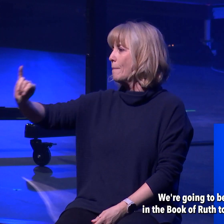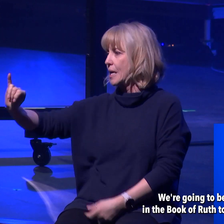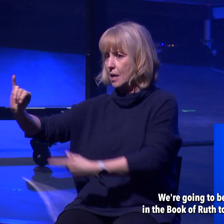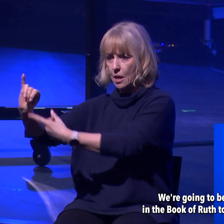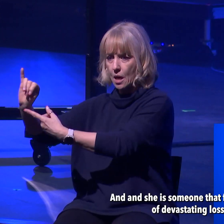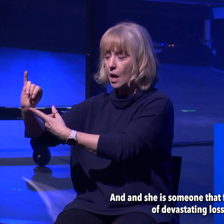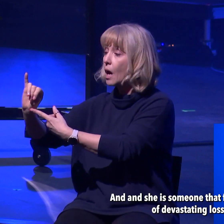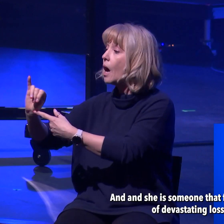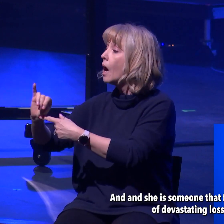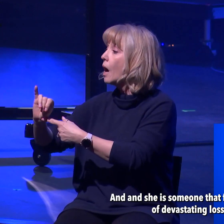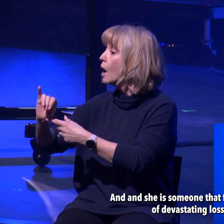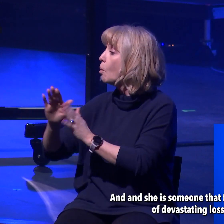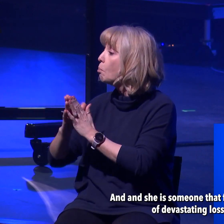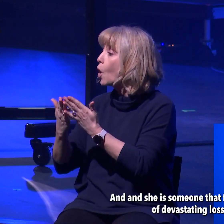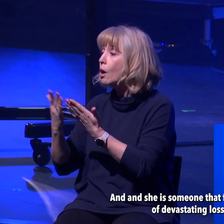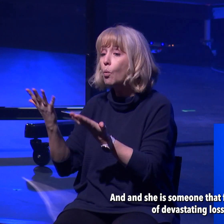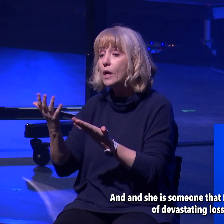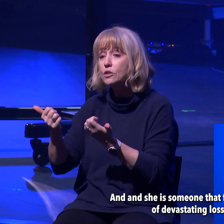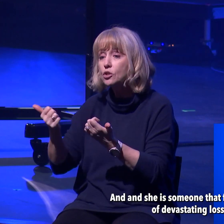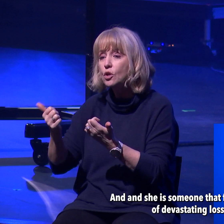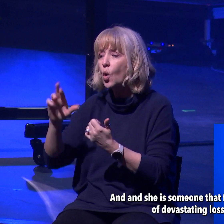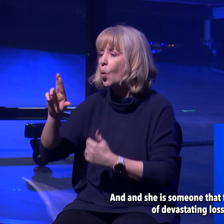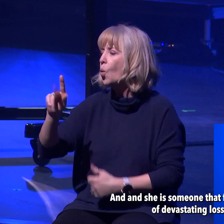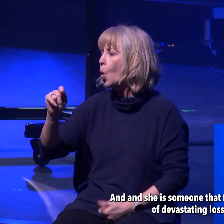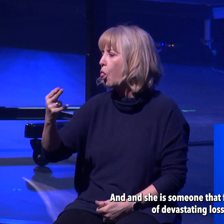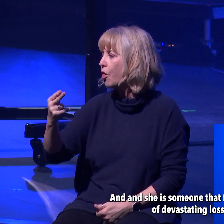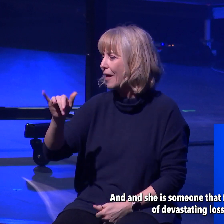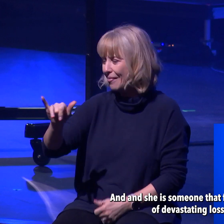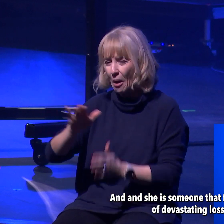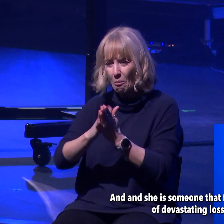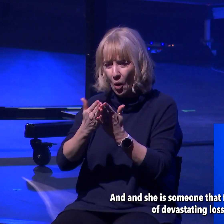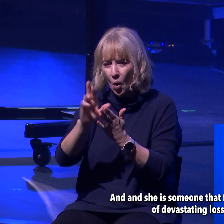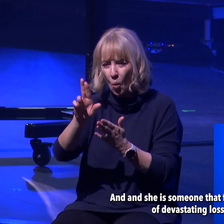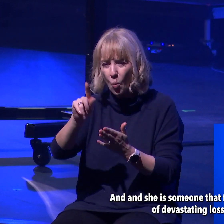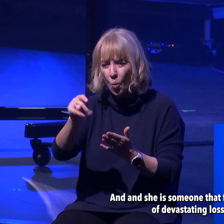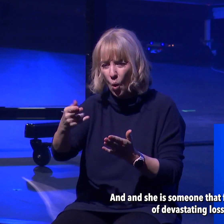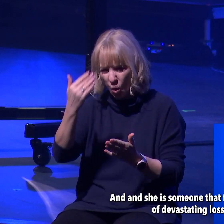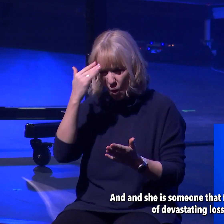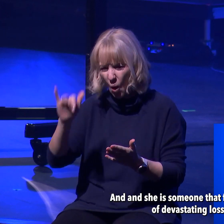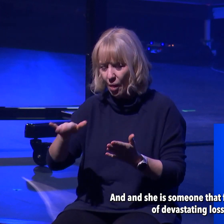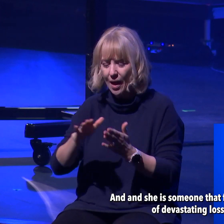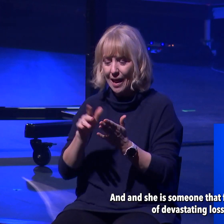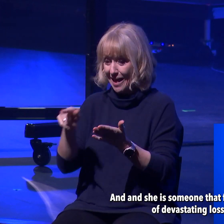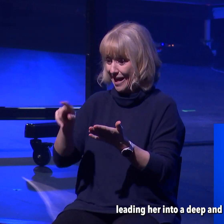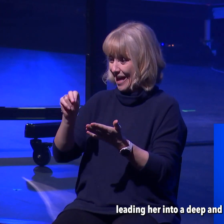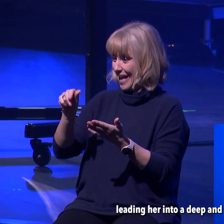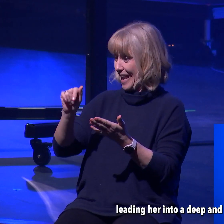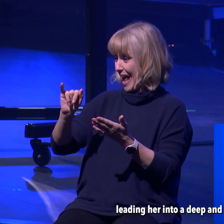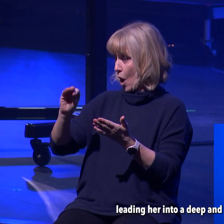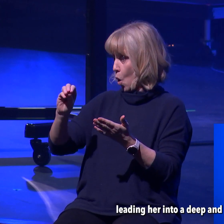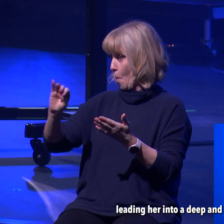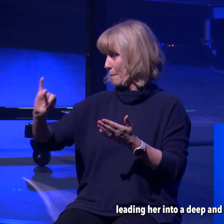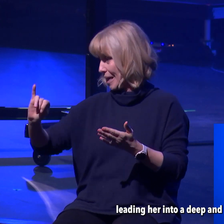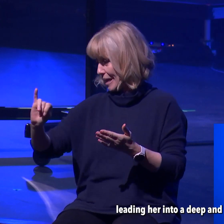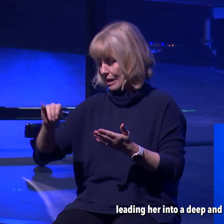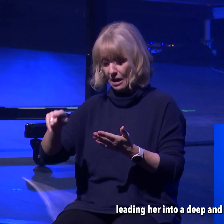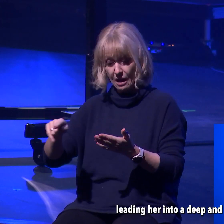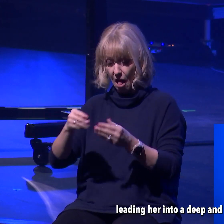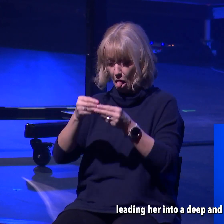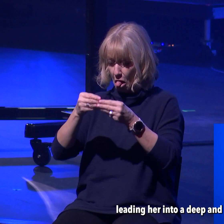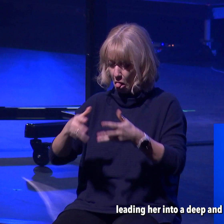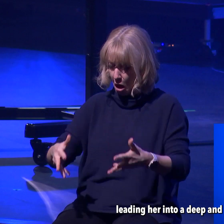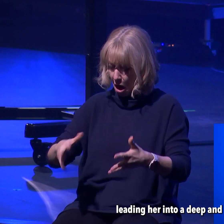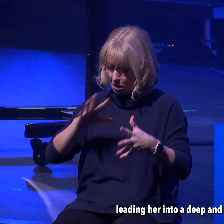the book of Ruth today. And she is someone that faced a series of devastating losses, leading her into a deep and